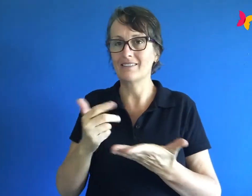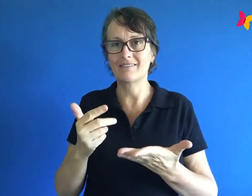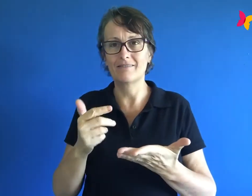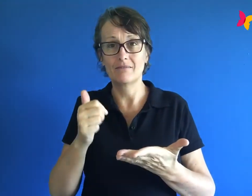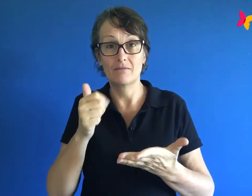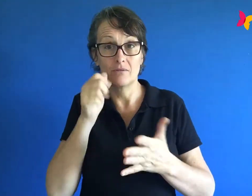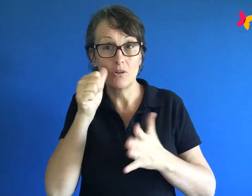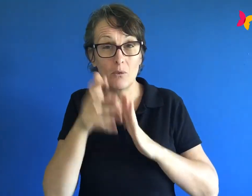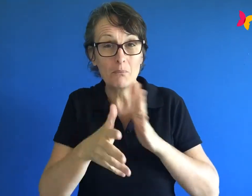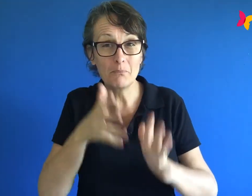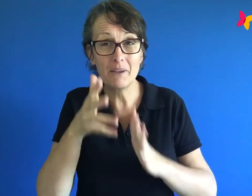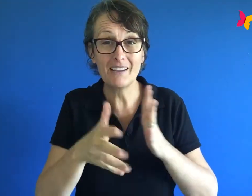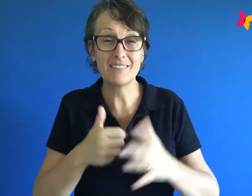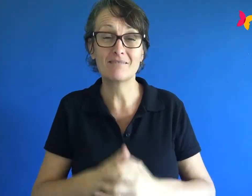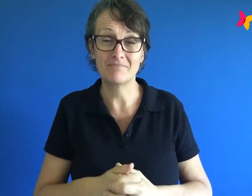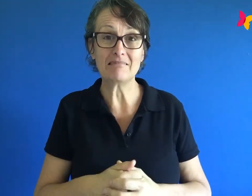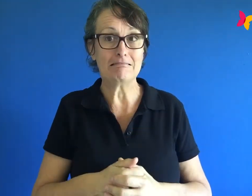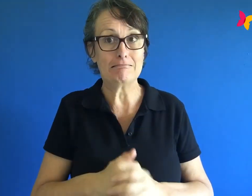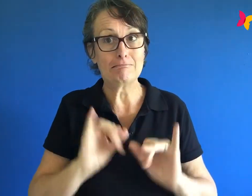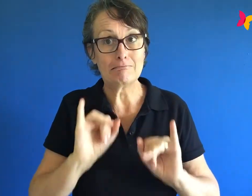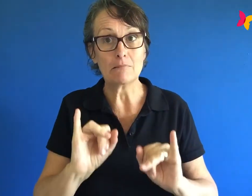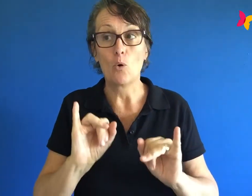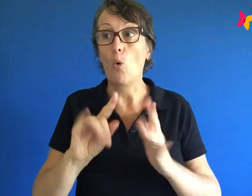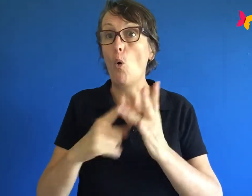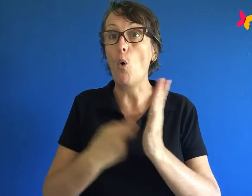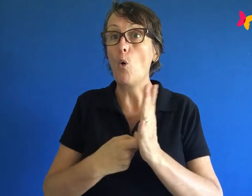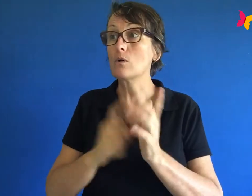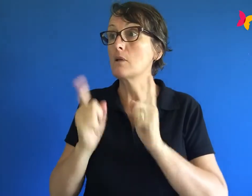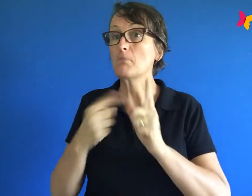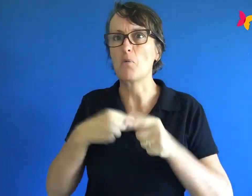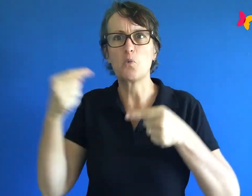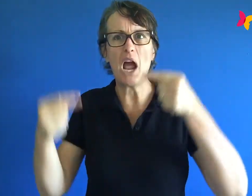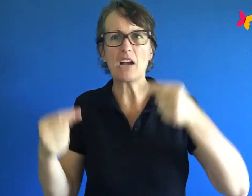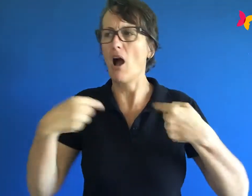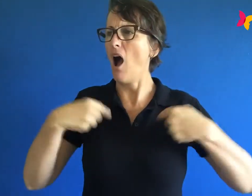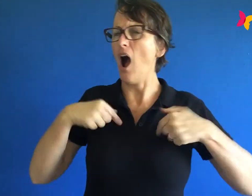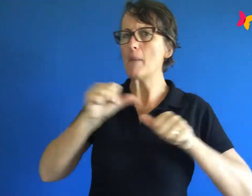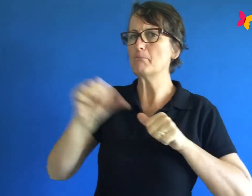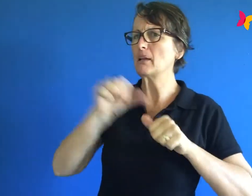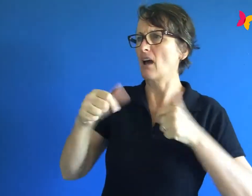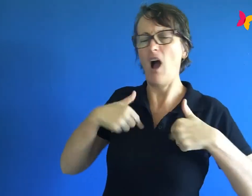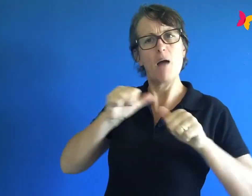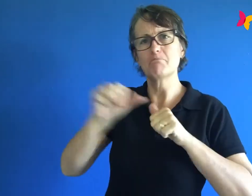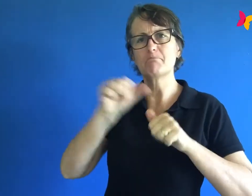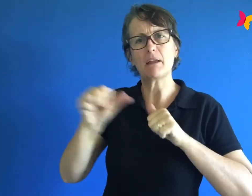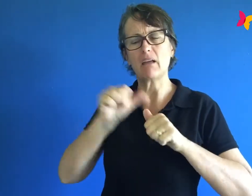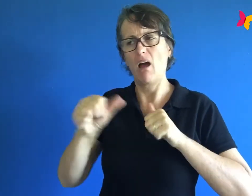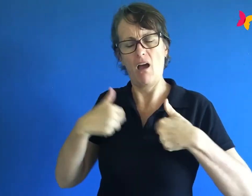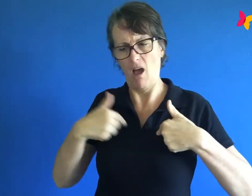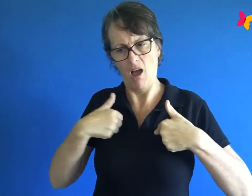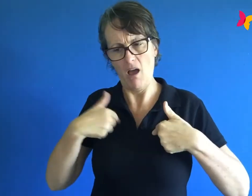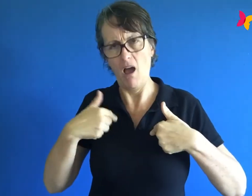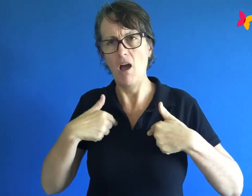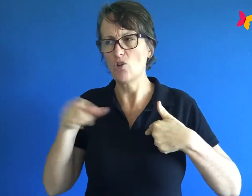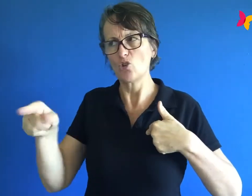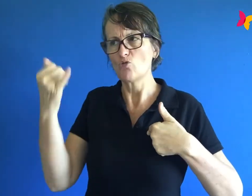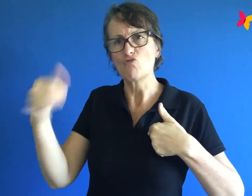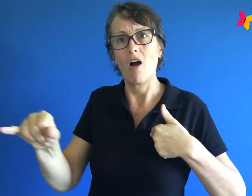that. Or who was alternatively better at doing what needed to be done for